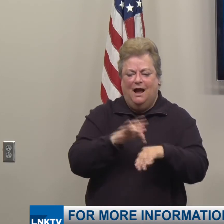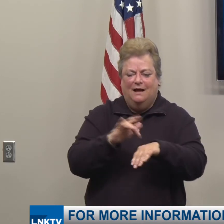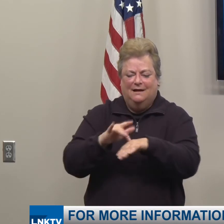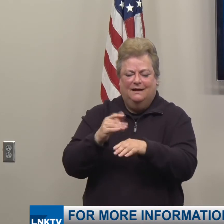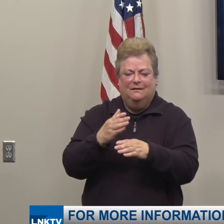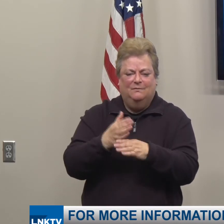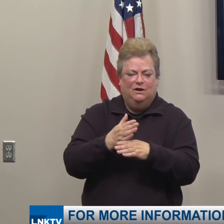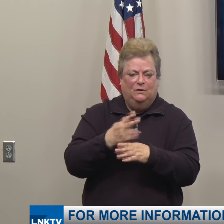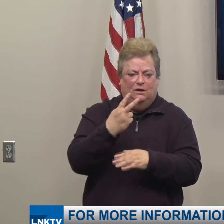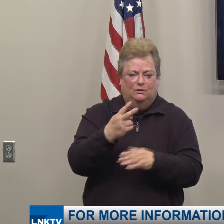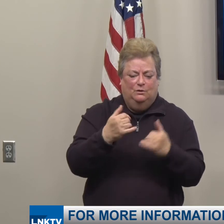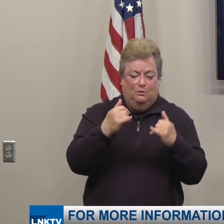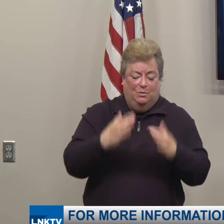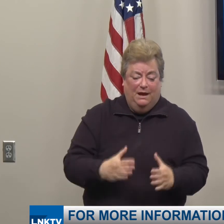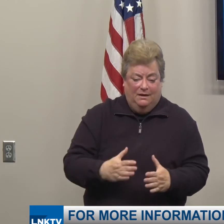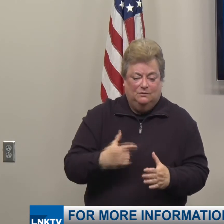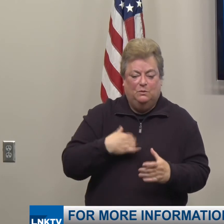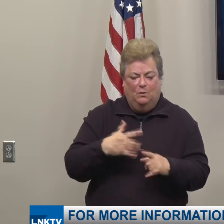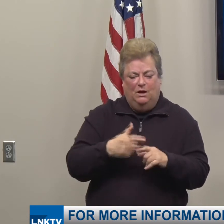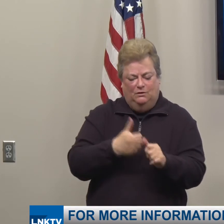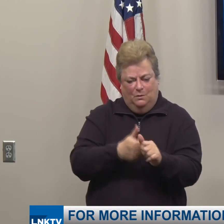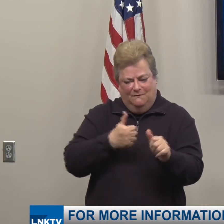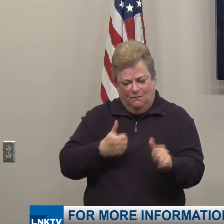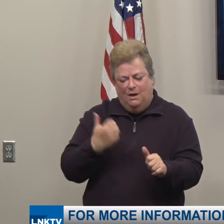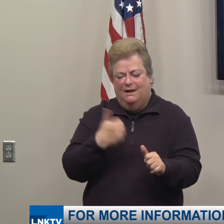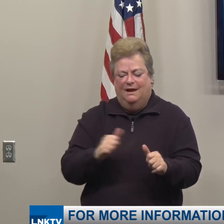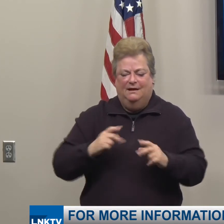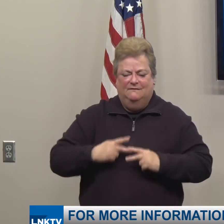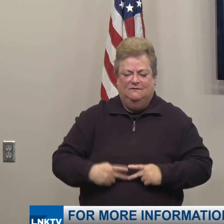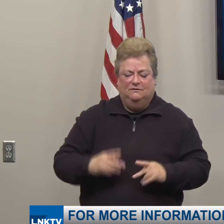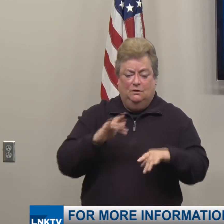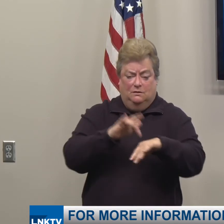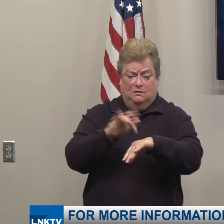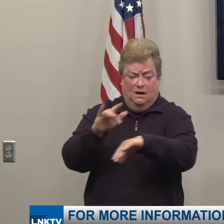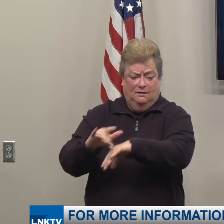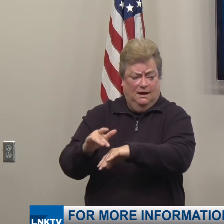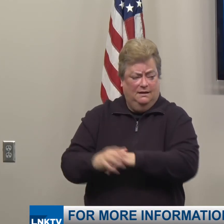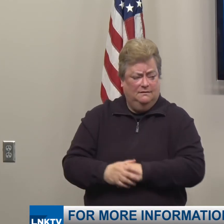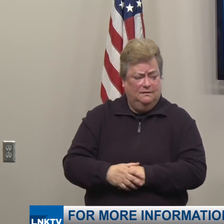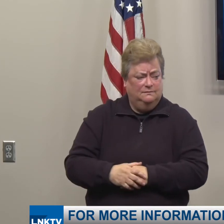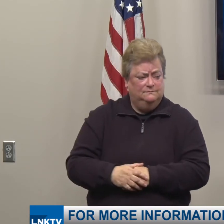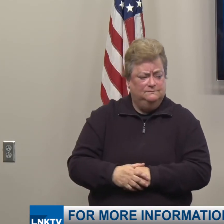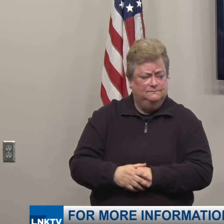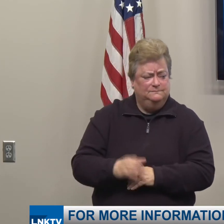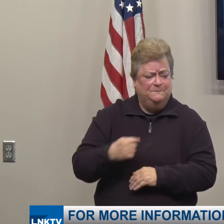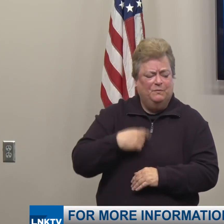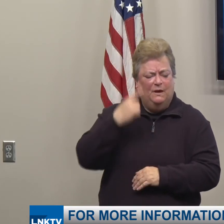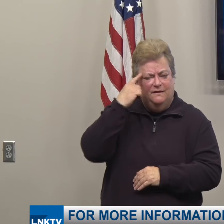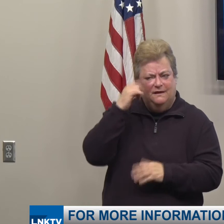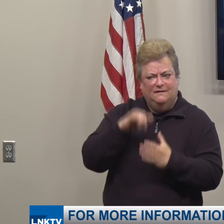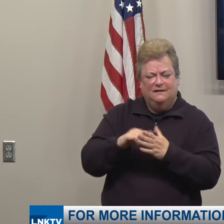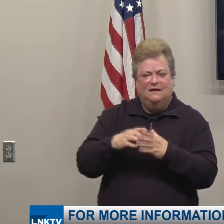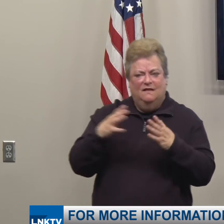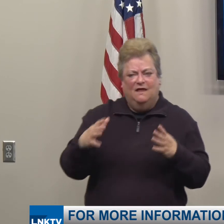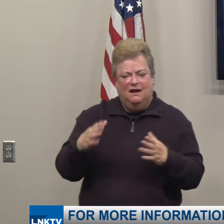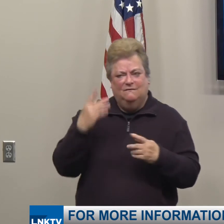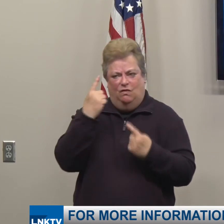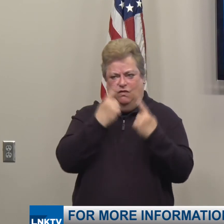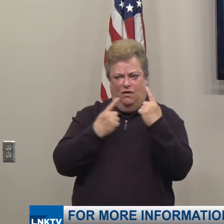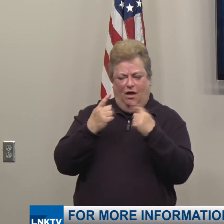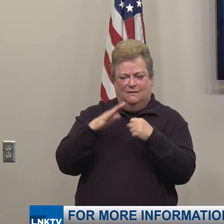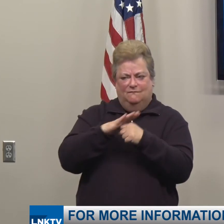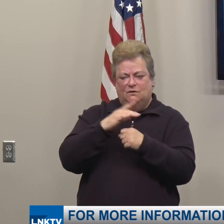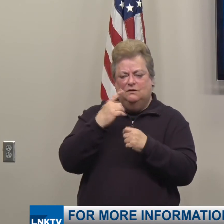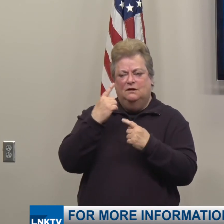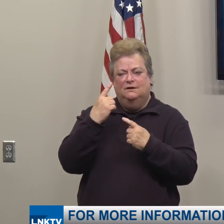which is something we want to, of course, avoid having physical contact. So I think there's just a lot of thoughtful guidance that's going to need